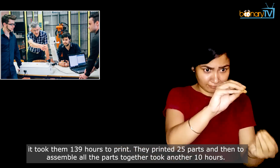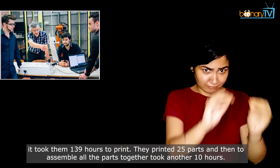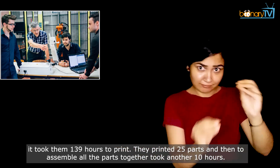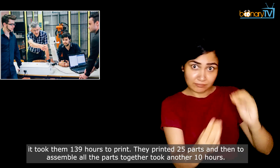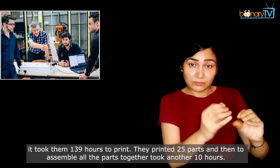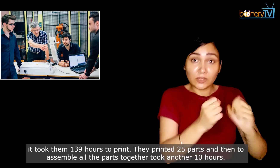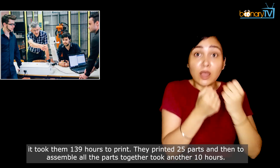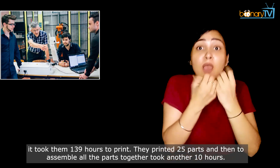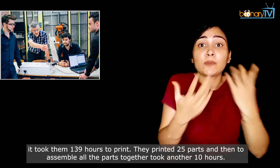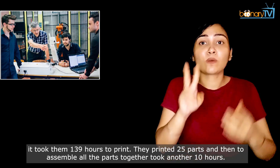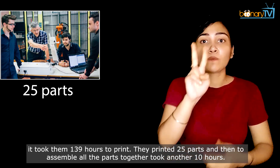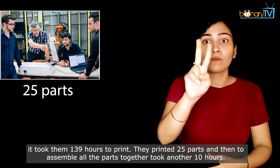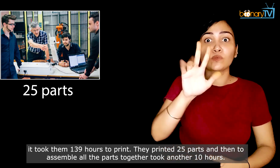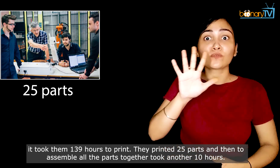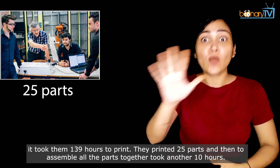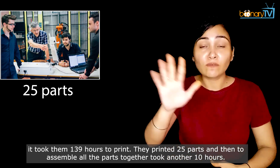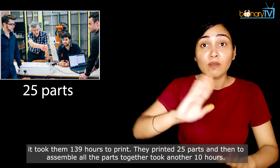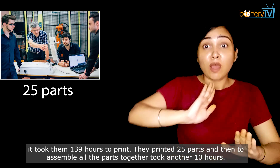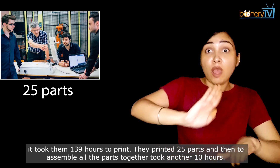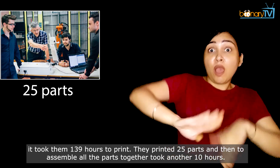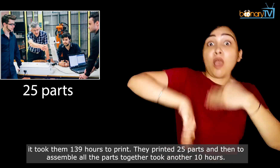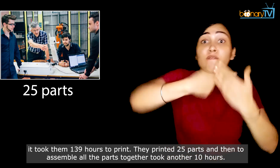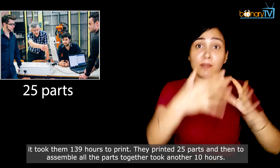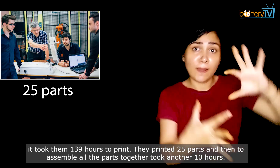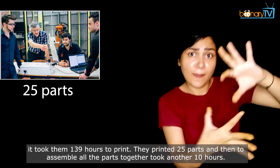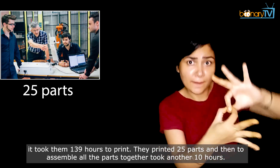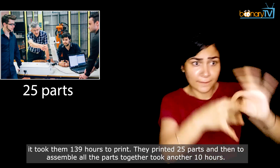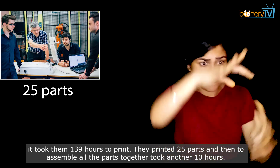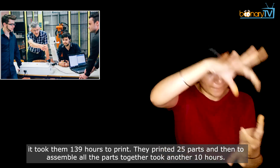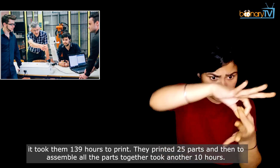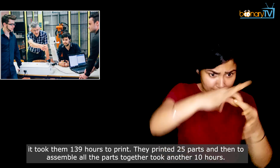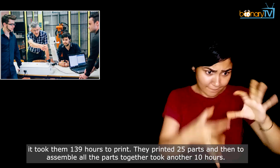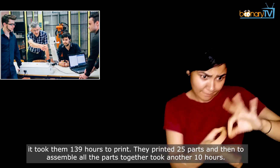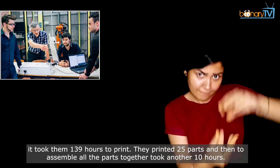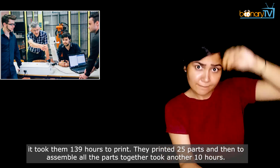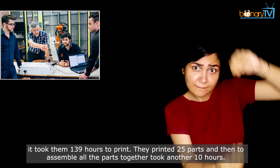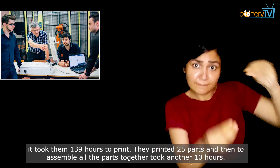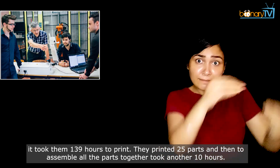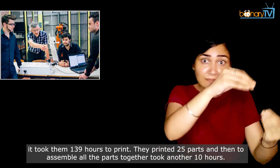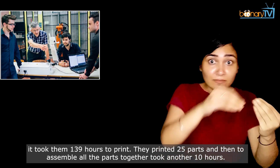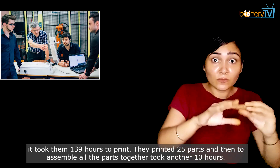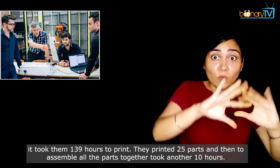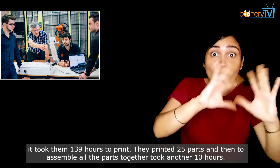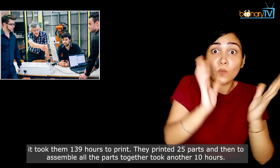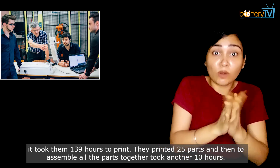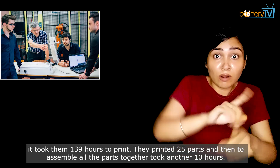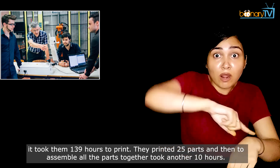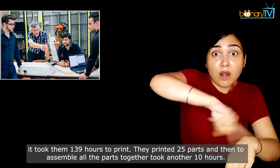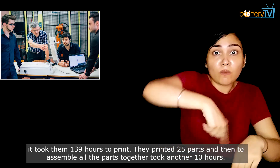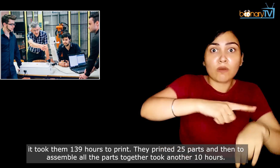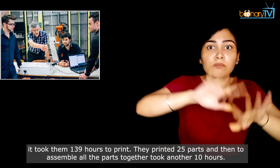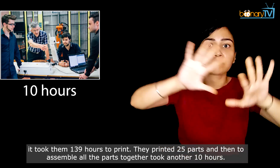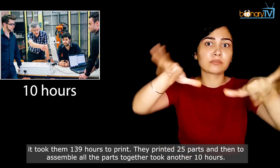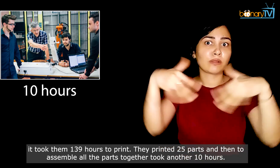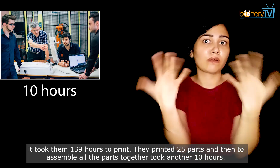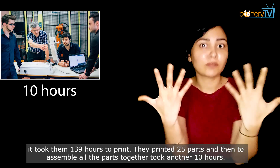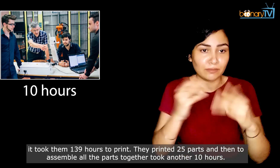They printed 25 parts, and then to assemble all the parts together took another